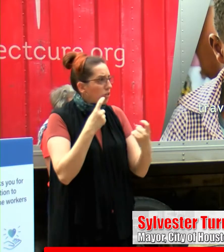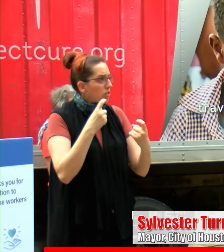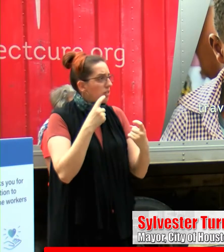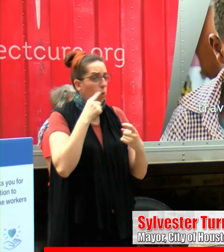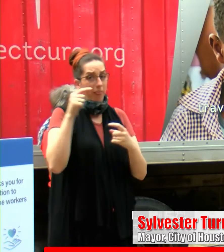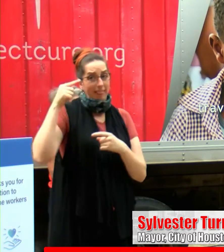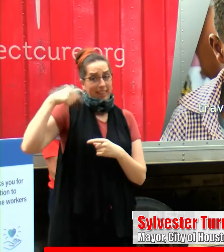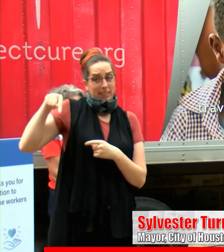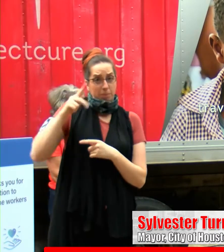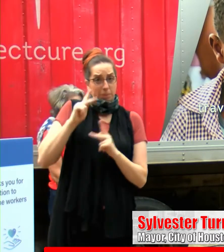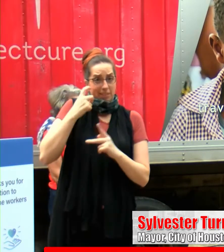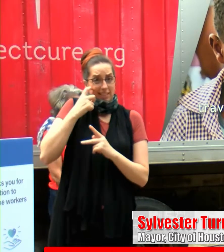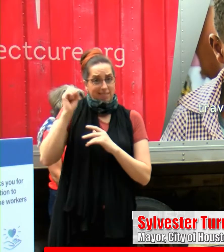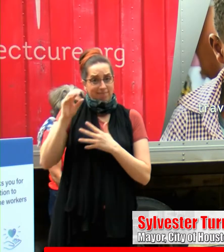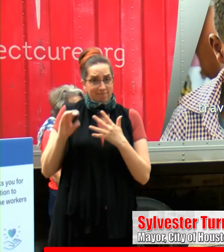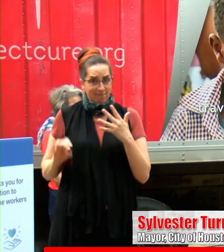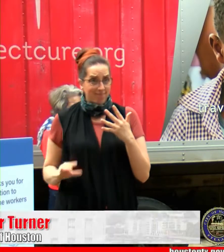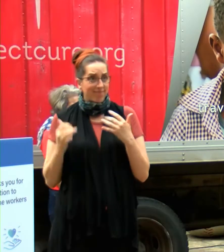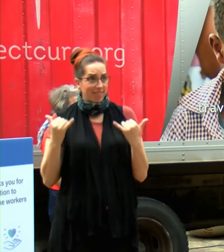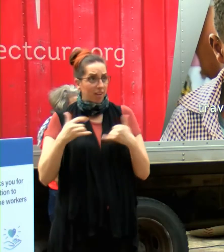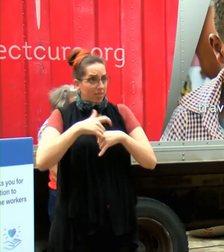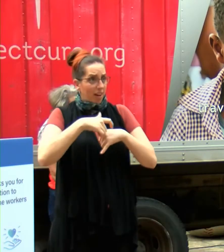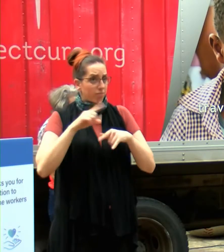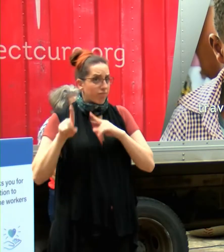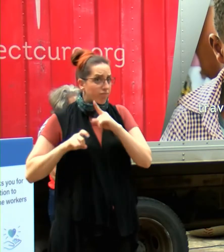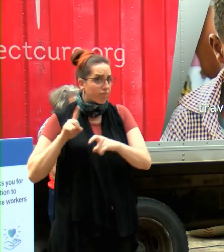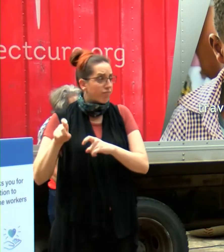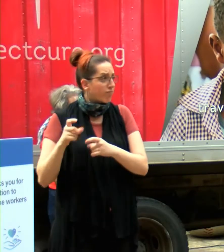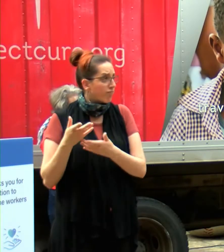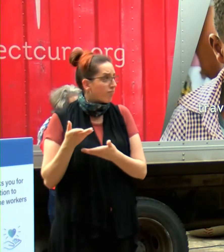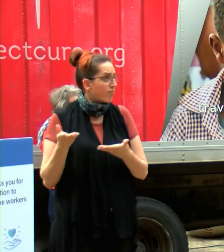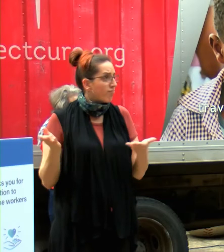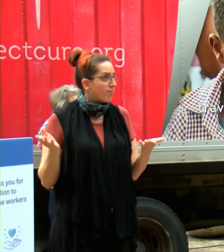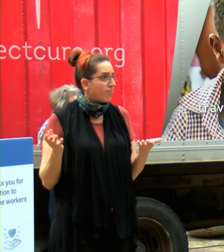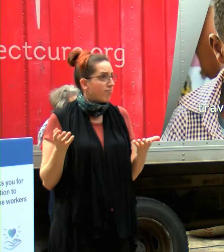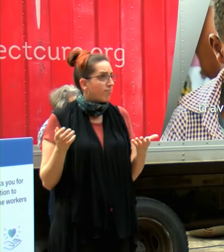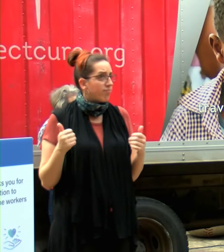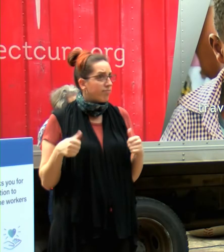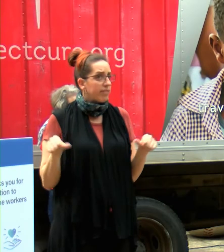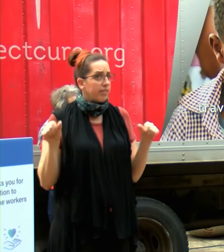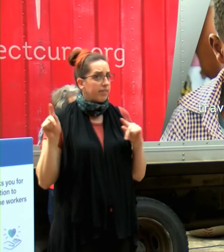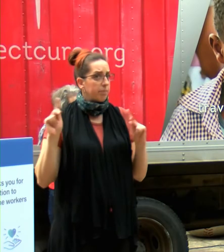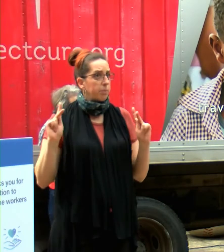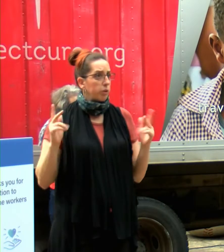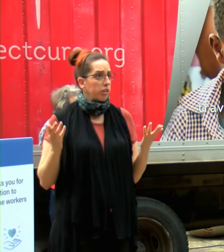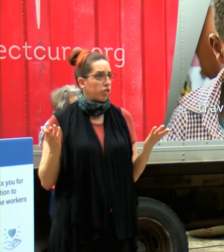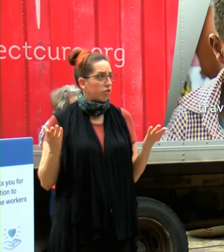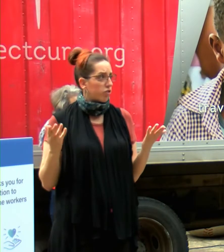these individuals, this is a good time to ask those questions to any of these persons here.